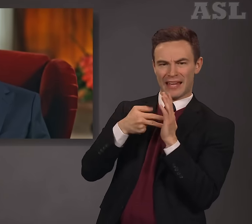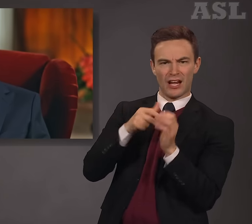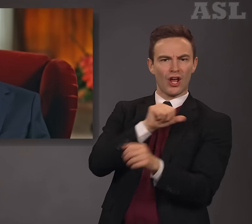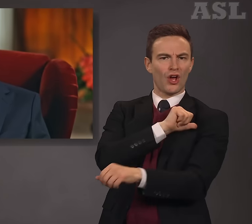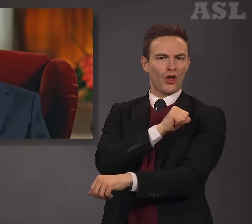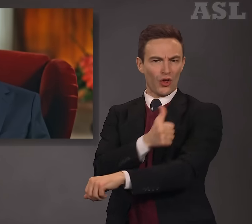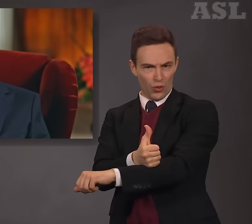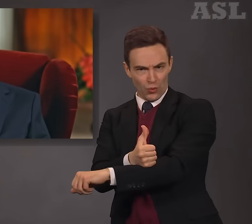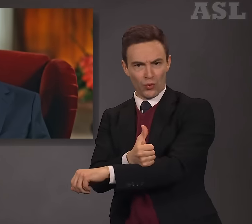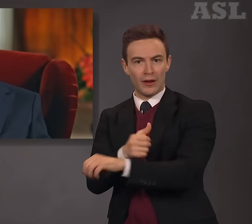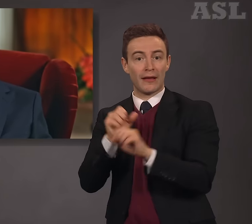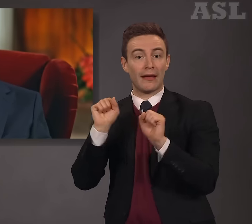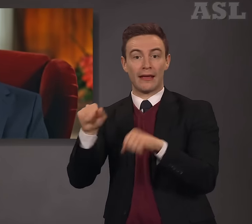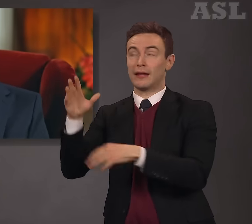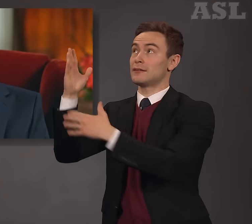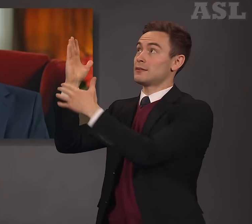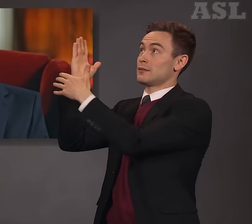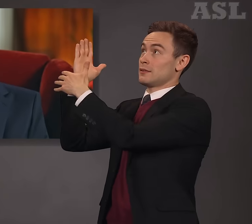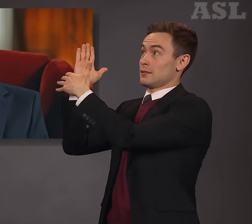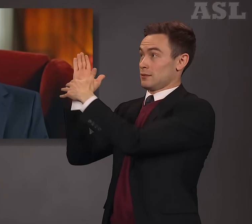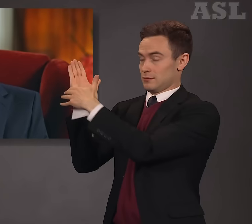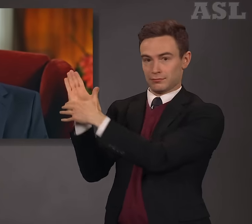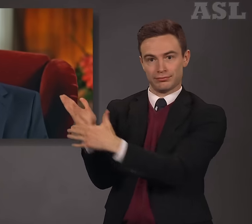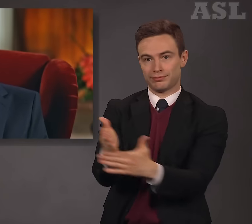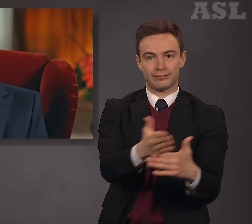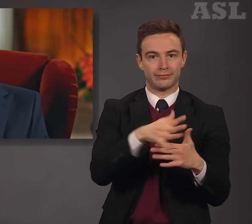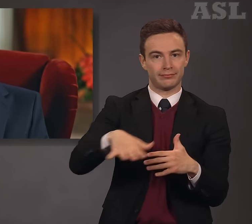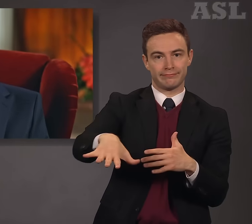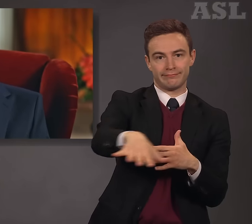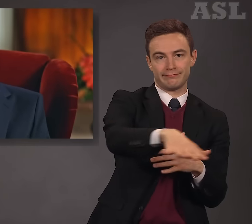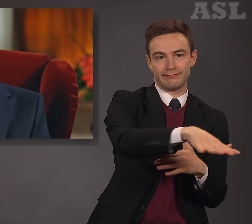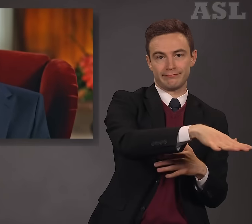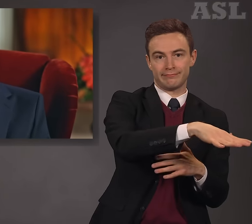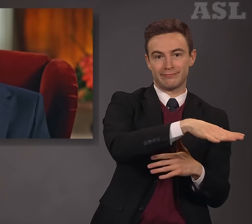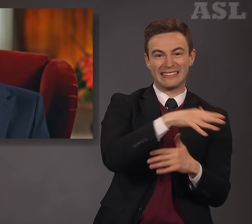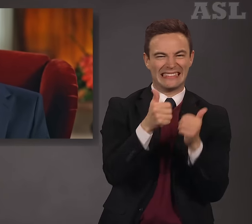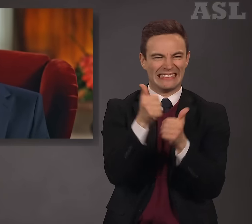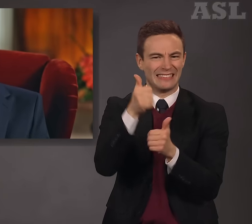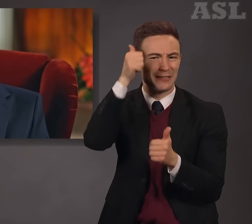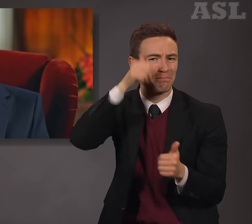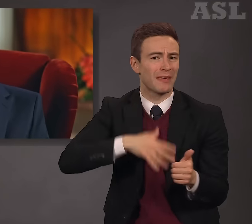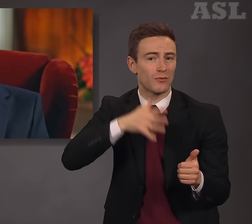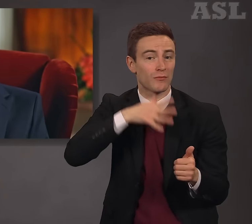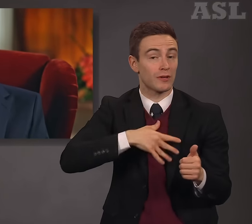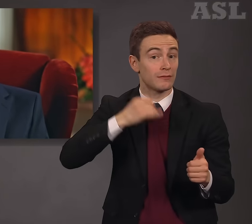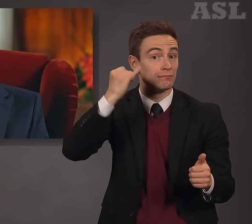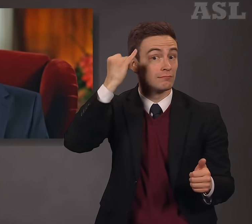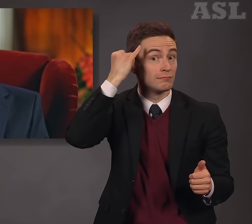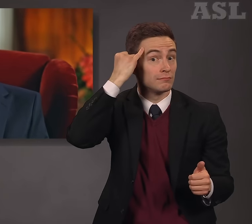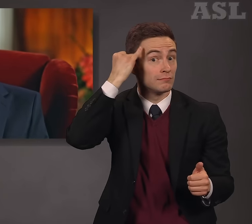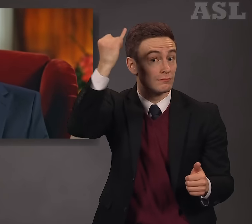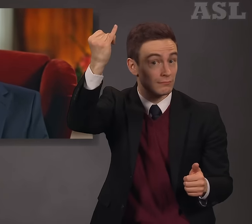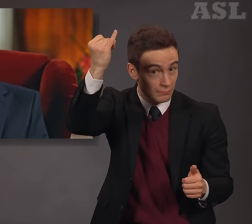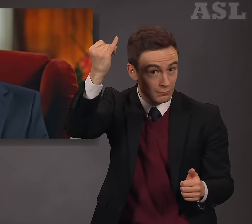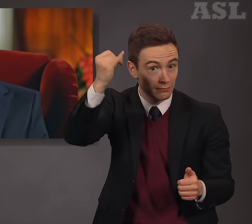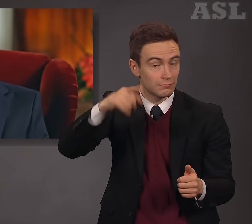to Abraham to every covenant-keeping man and woman.